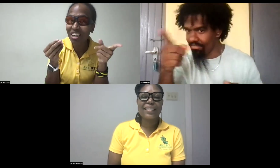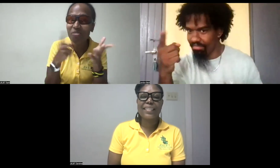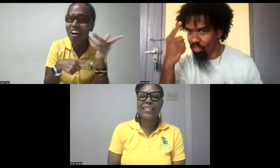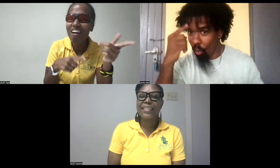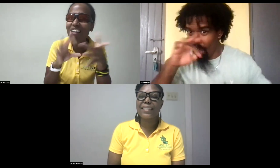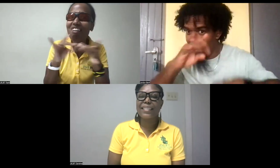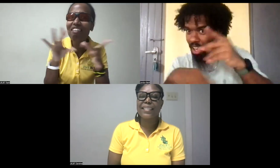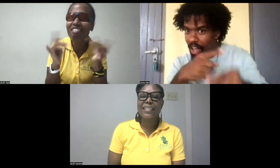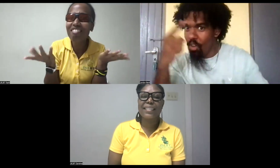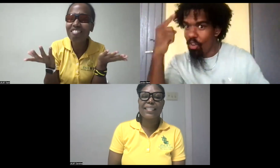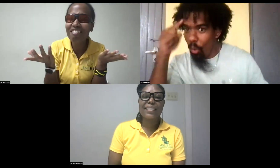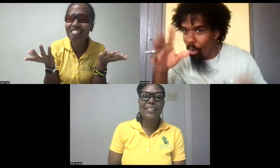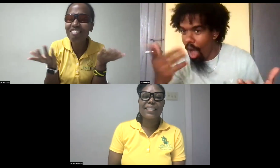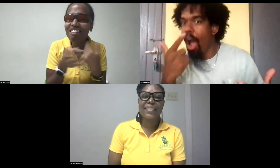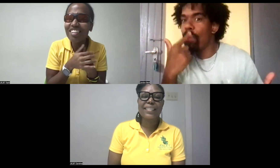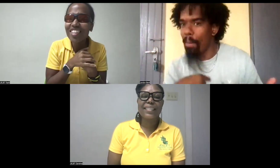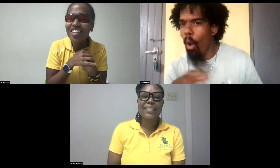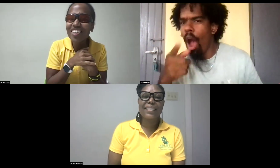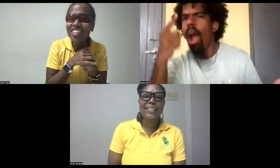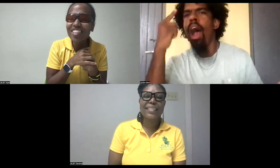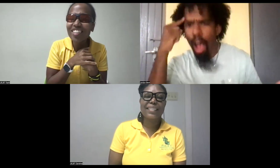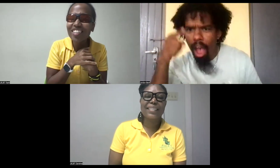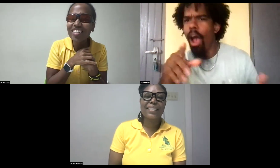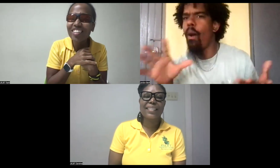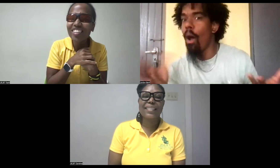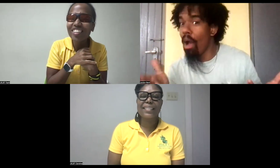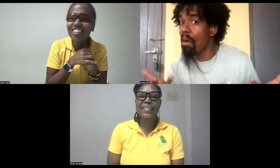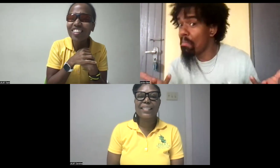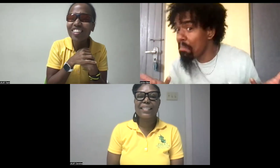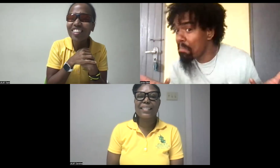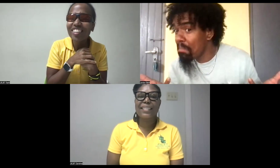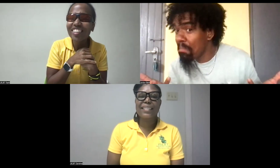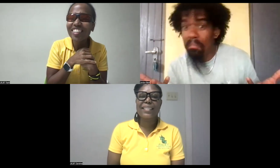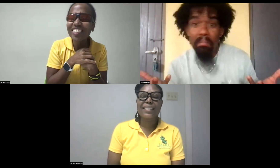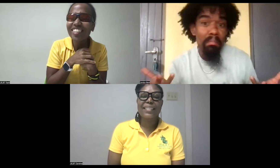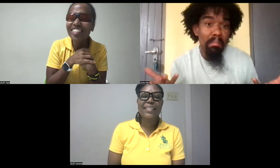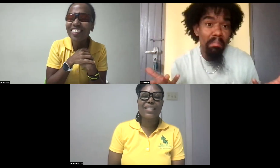Anyone caught the story? What was the context? Who can tell me what the story was saying?